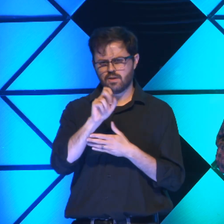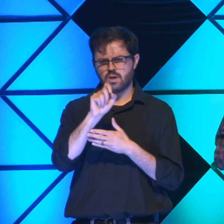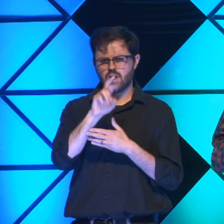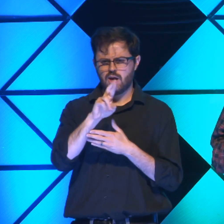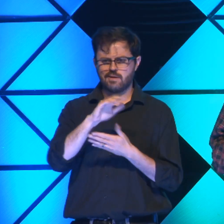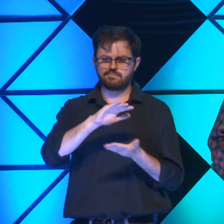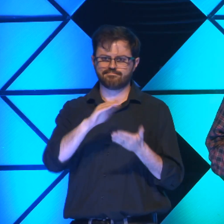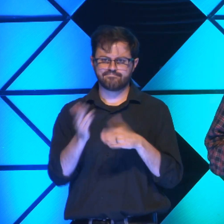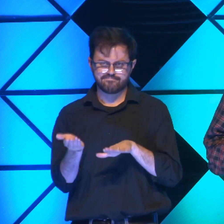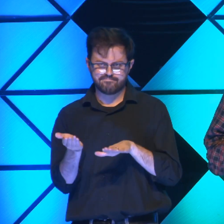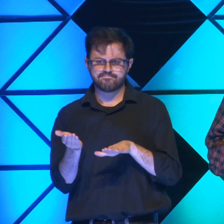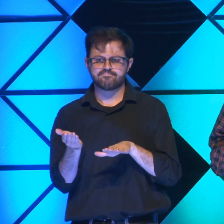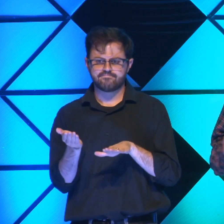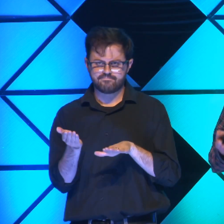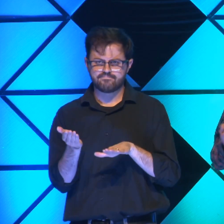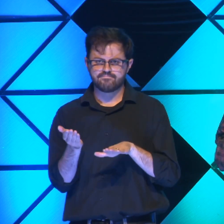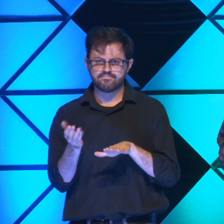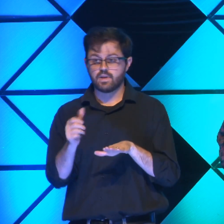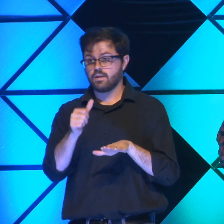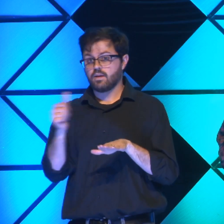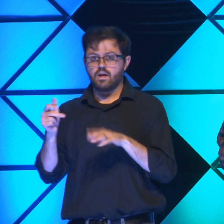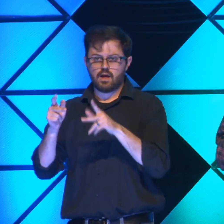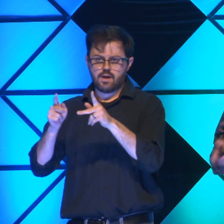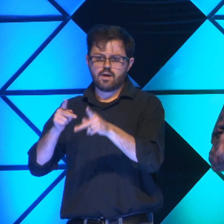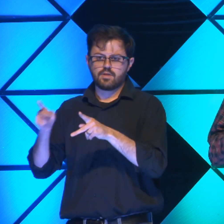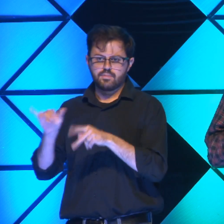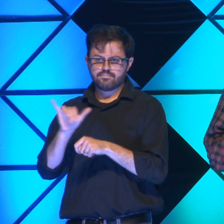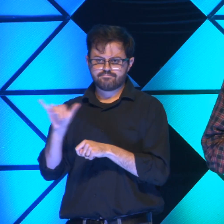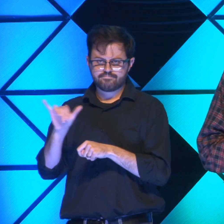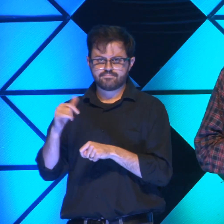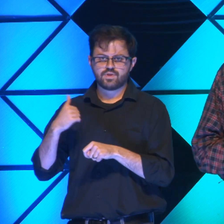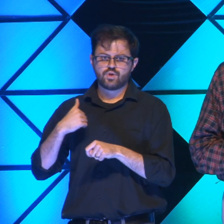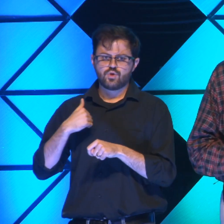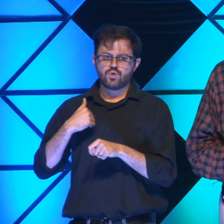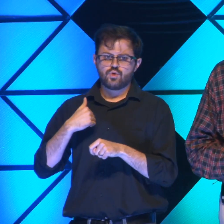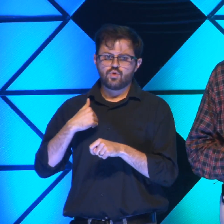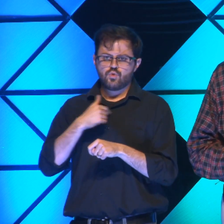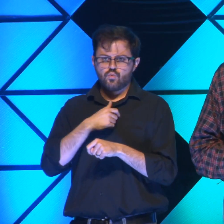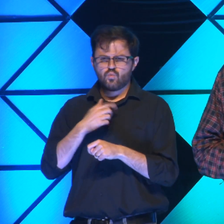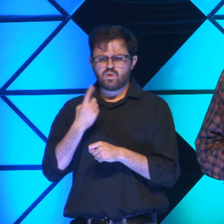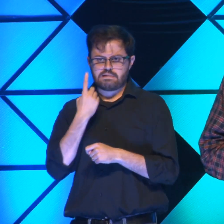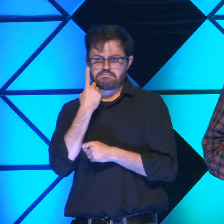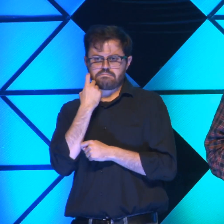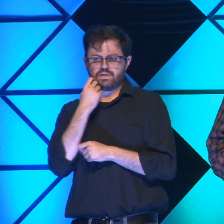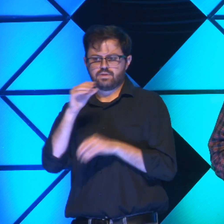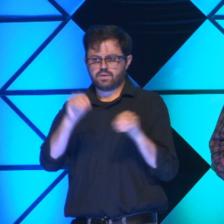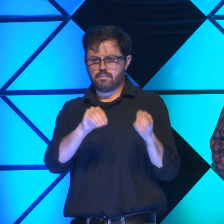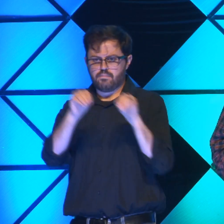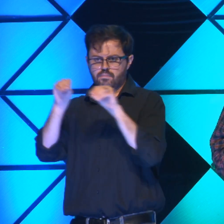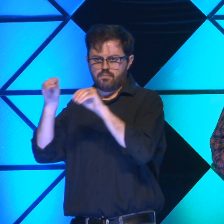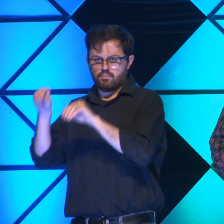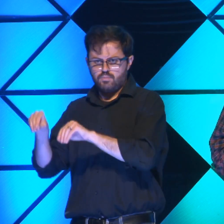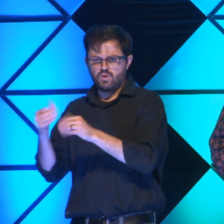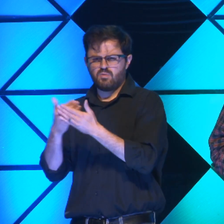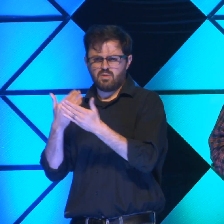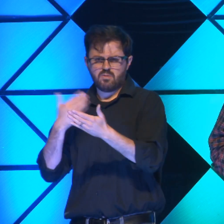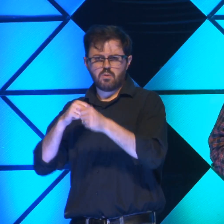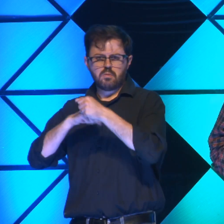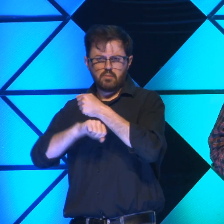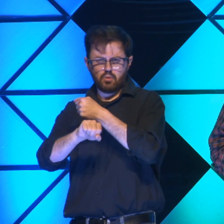There were others as well. We had moved a few months before the boys were